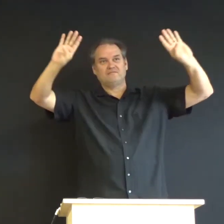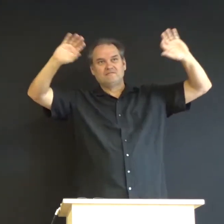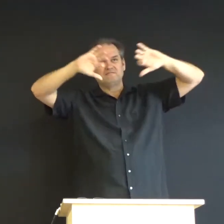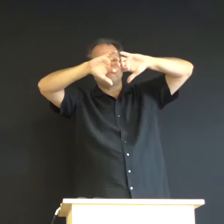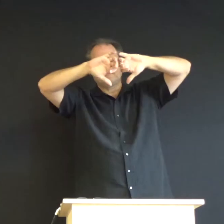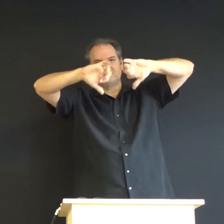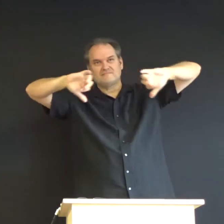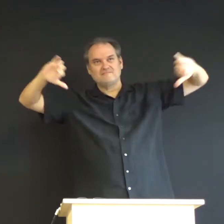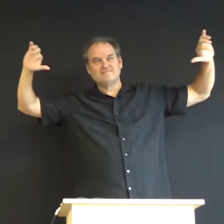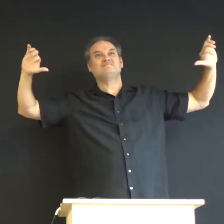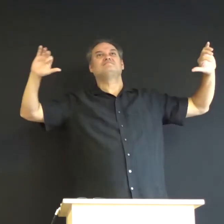talked about